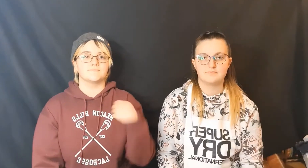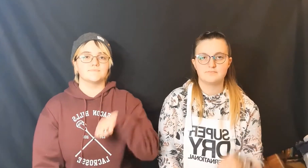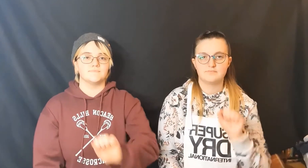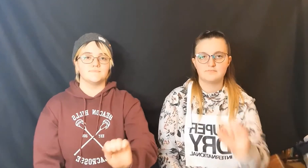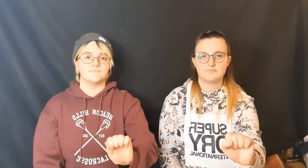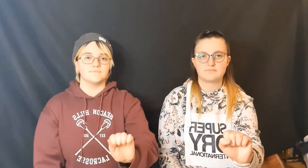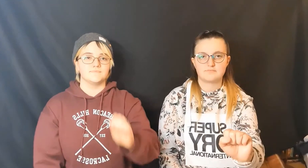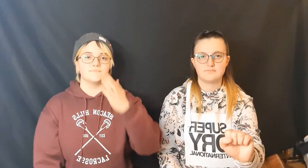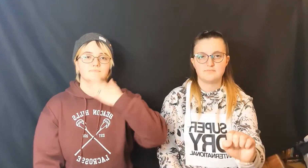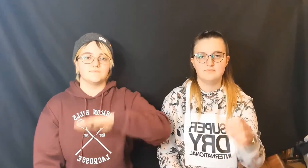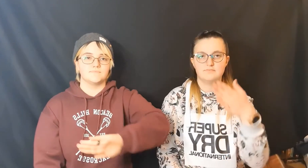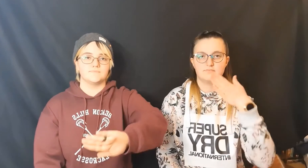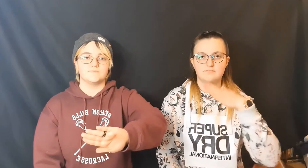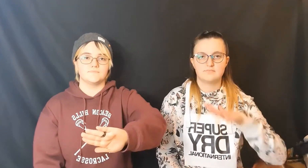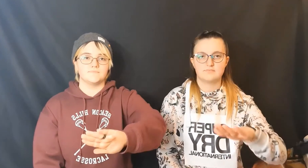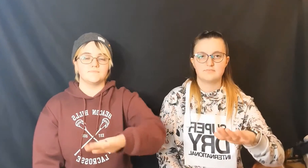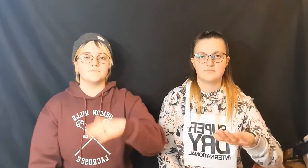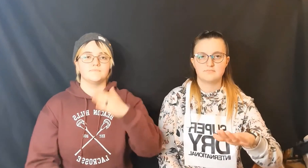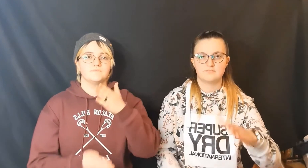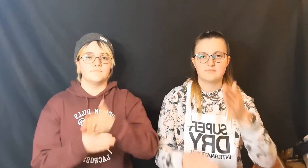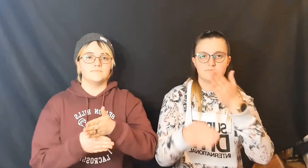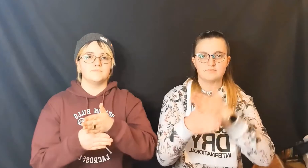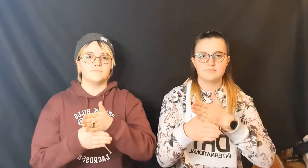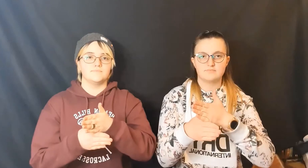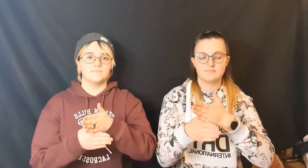Thy will be done.